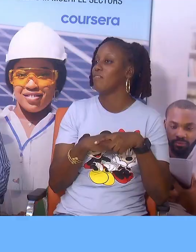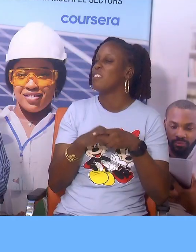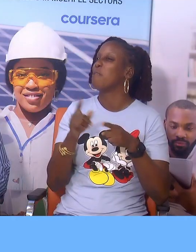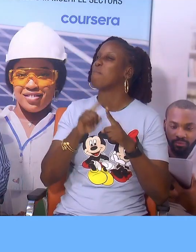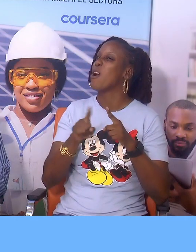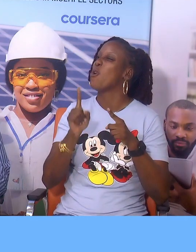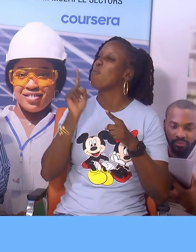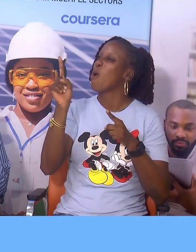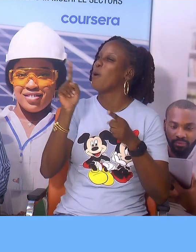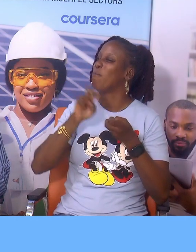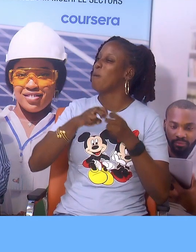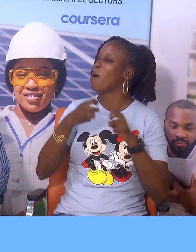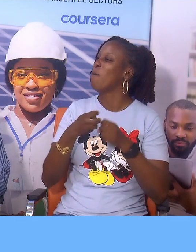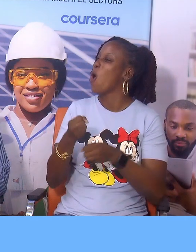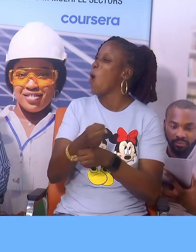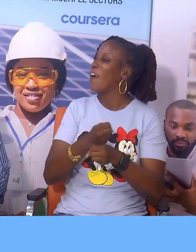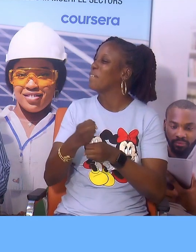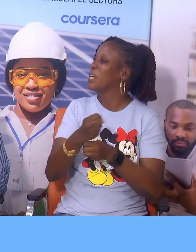right.